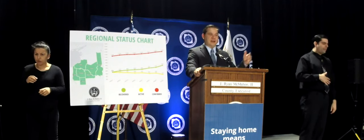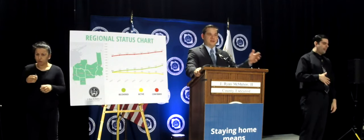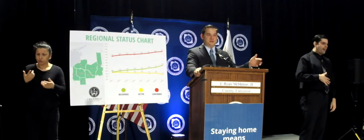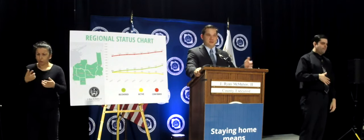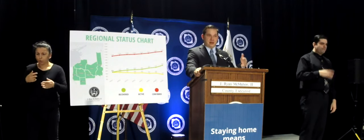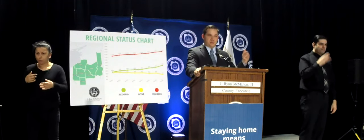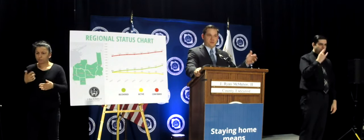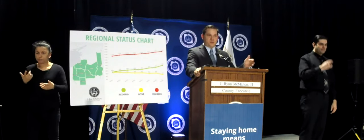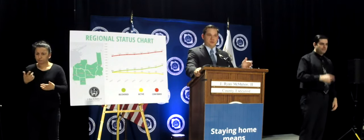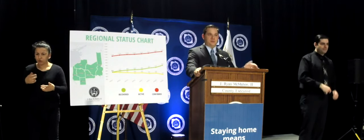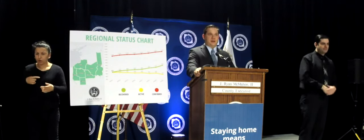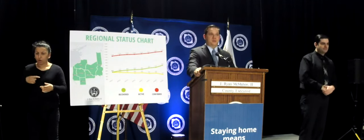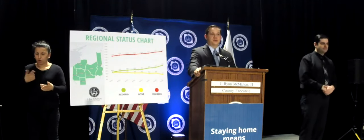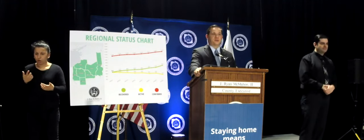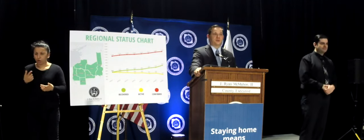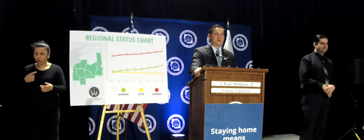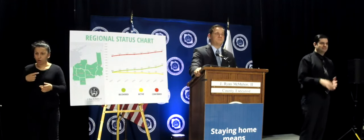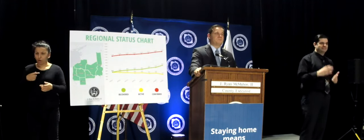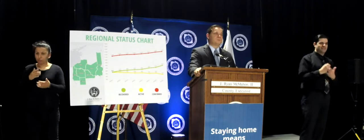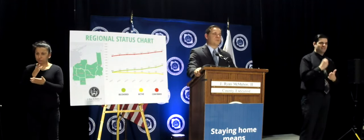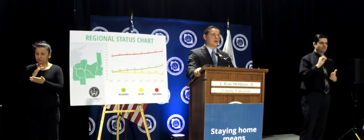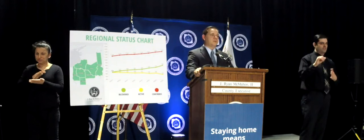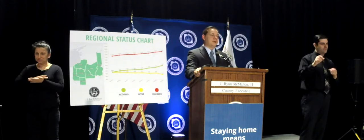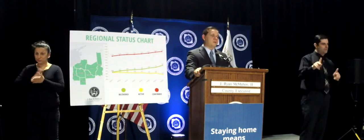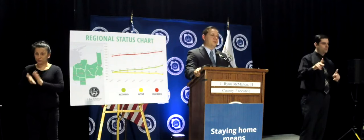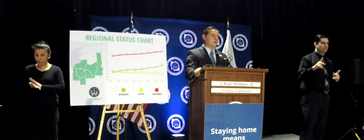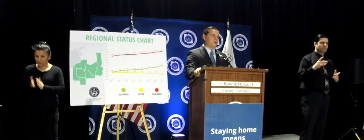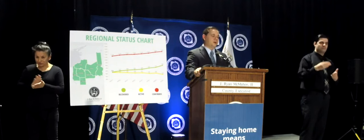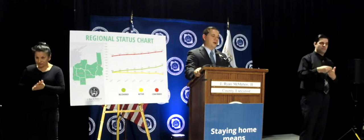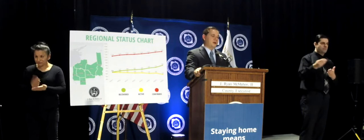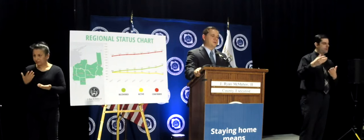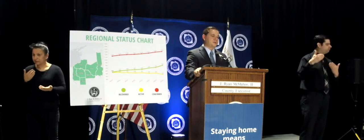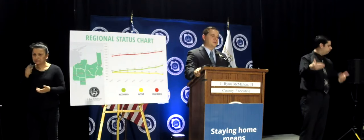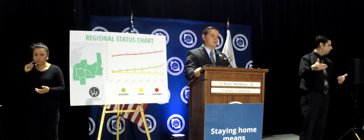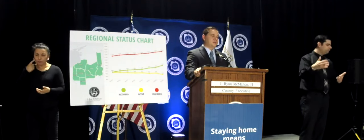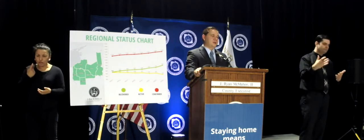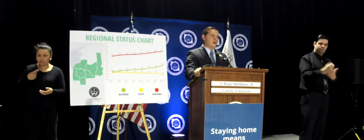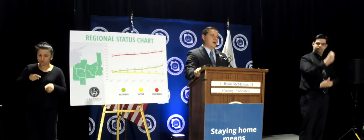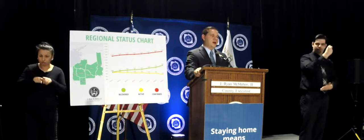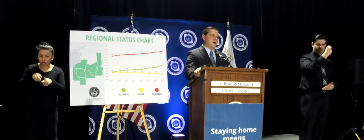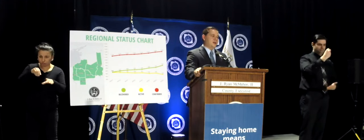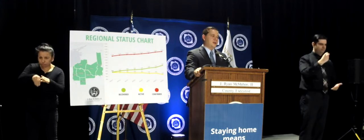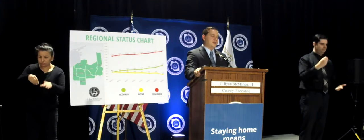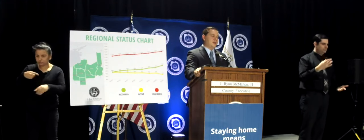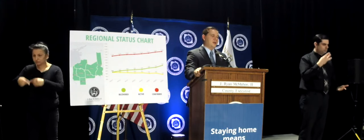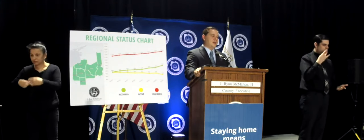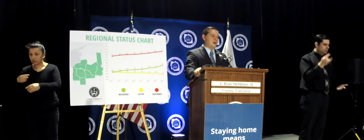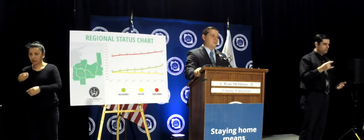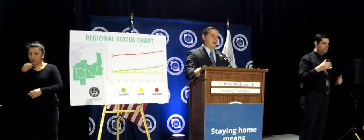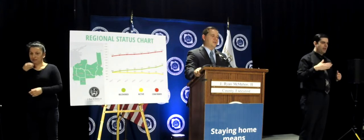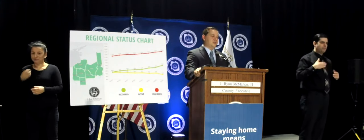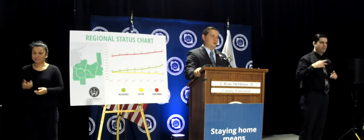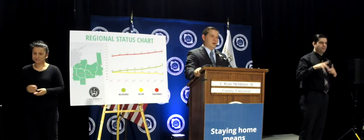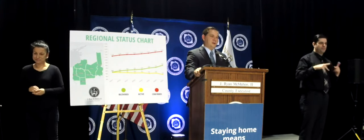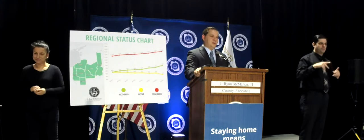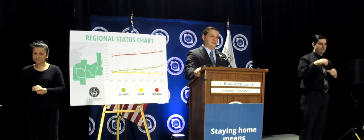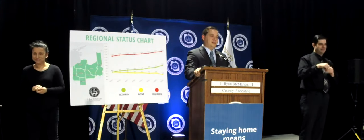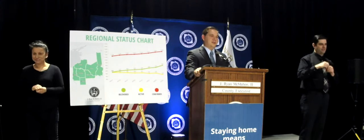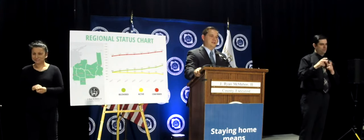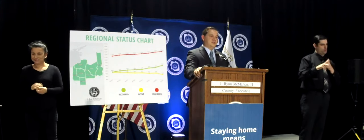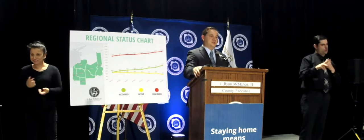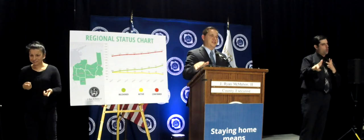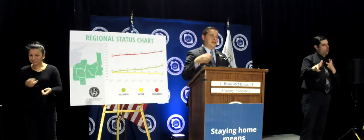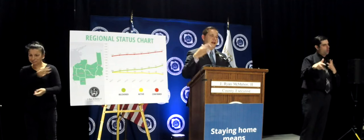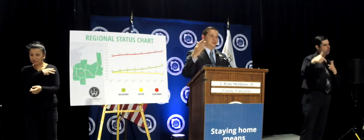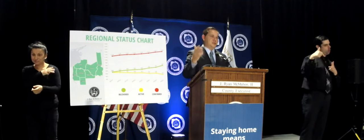take advantage of these opportunities to buy Pizza Frite. I'm glad people are in their cars, but I think you're right. I